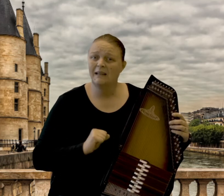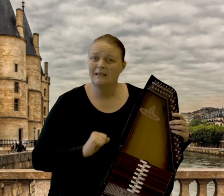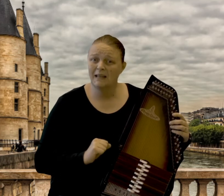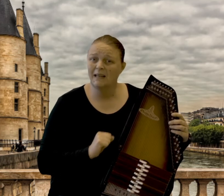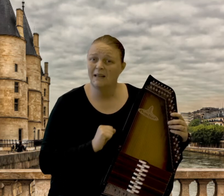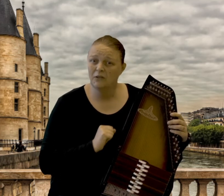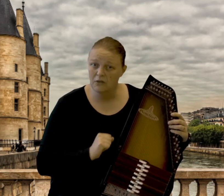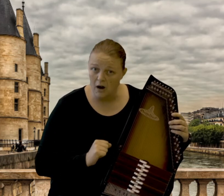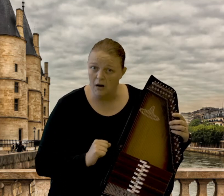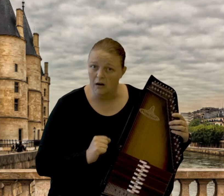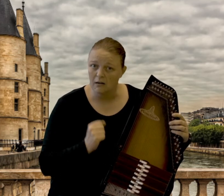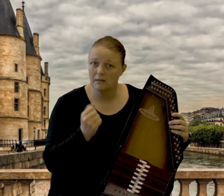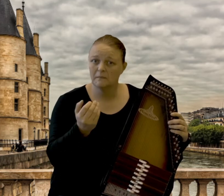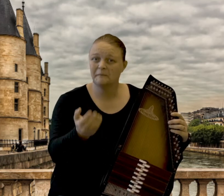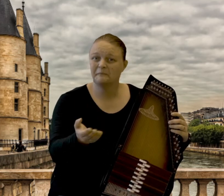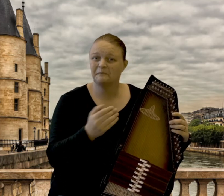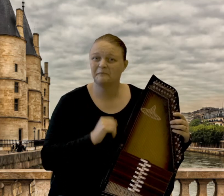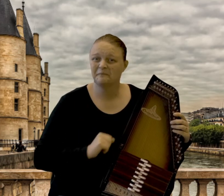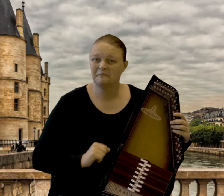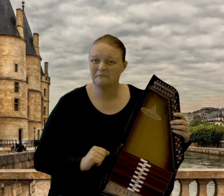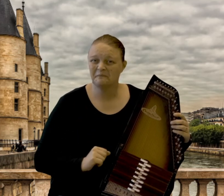Ding, ding, dong.